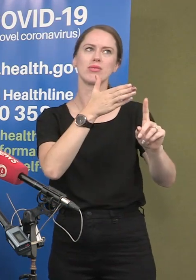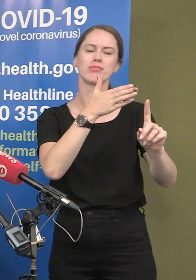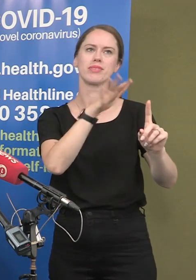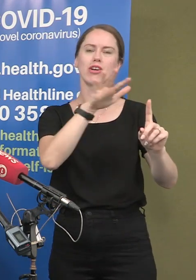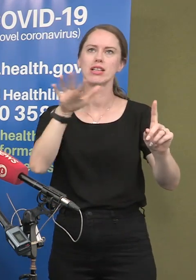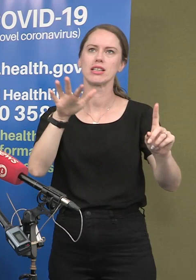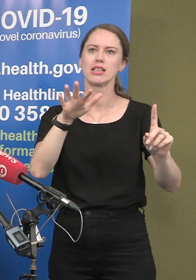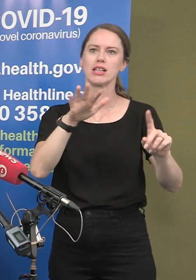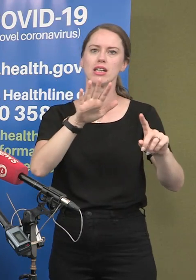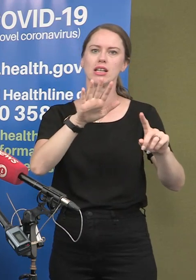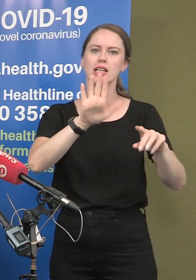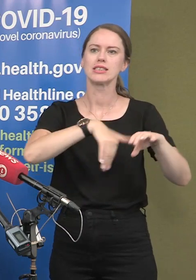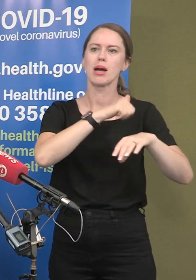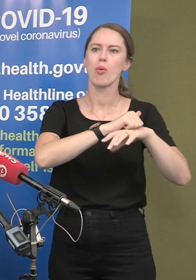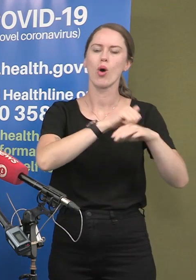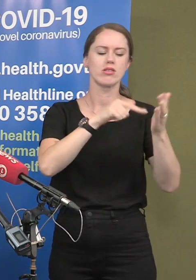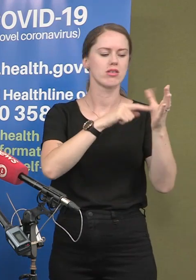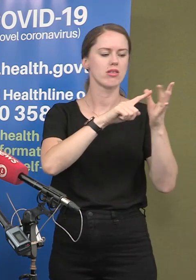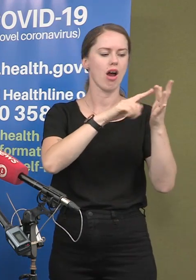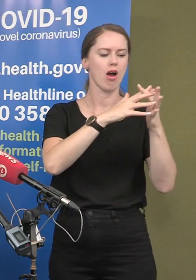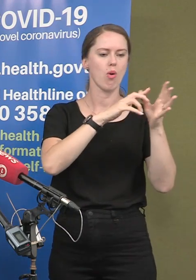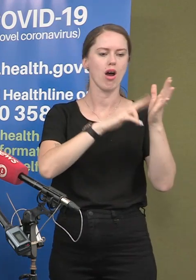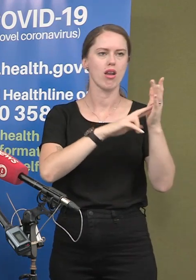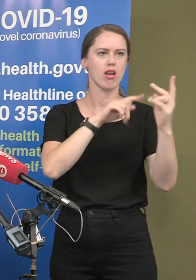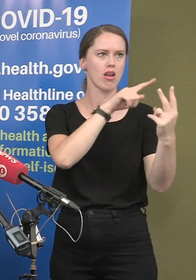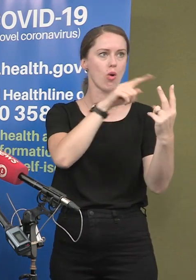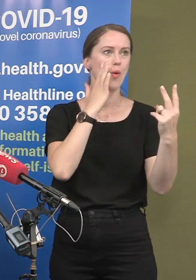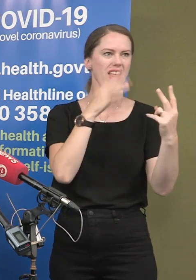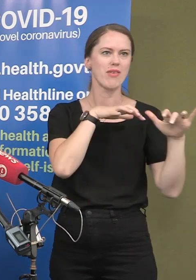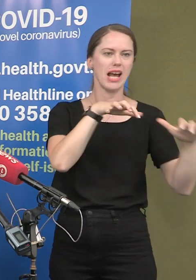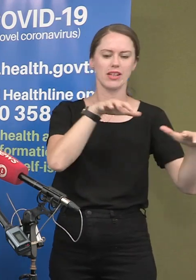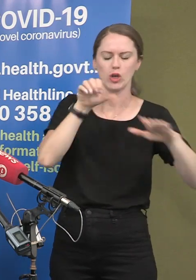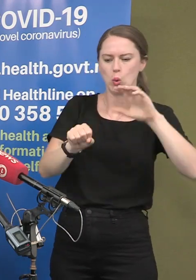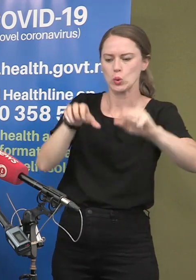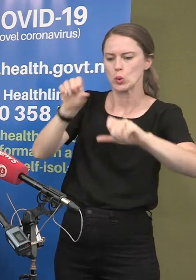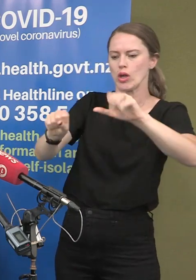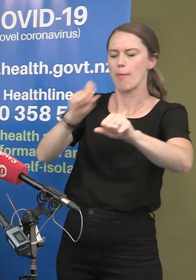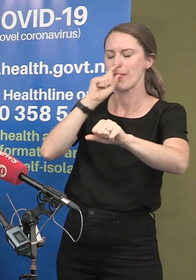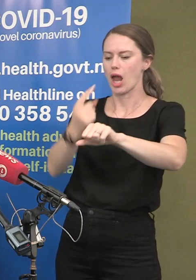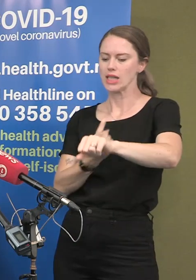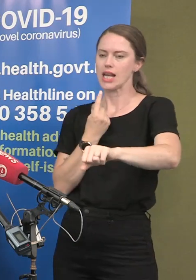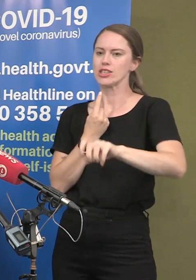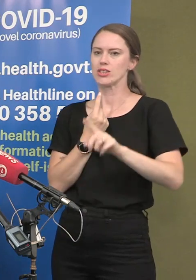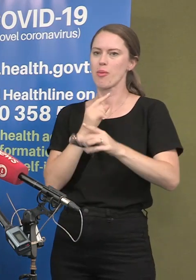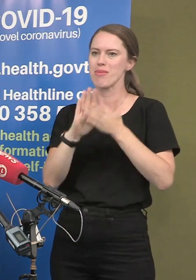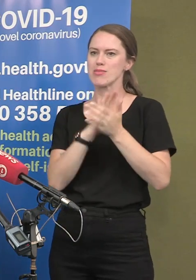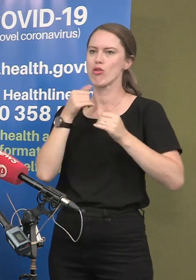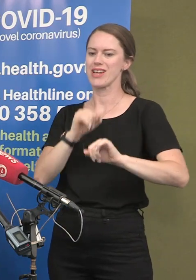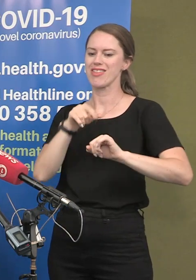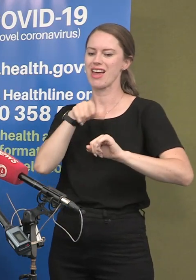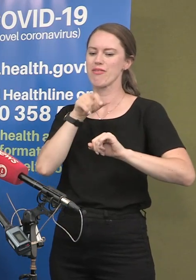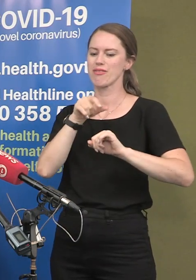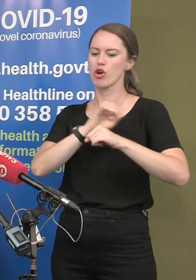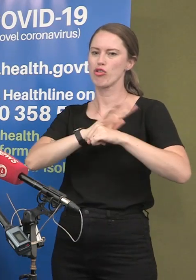jurisdictions, so Singapore and Taiwan, is that with that really active case finding and self-isolation, you can prevent that onward